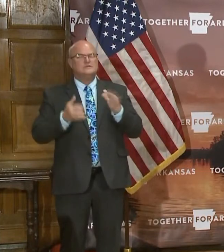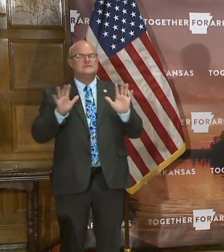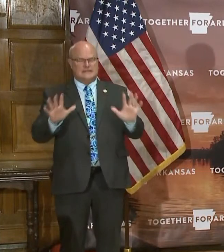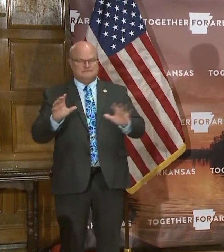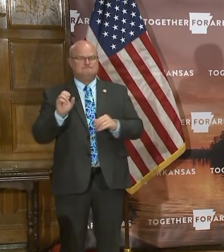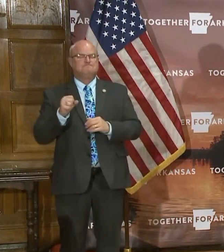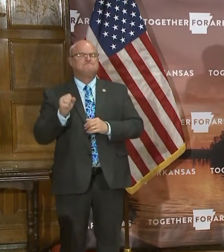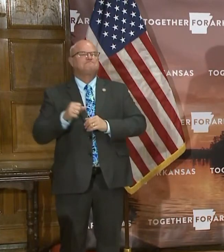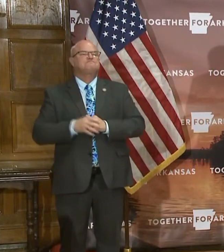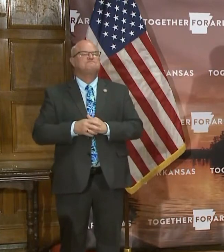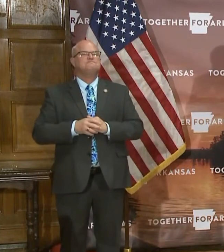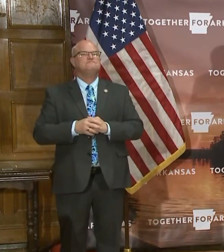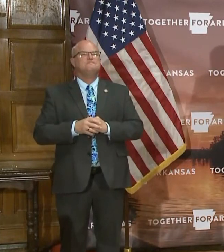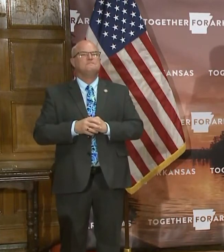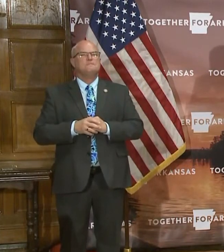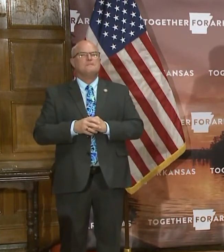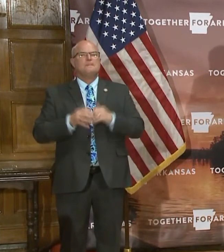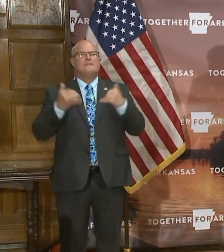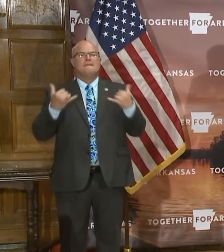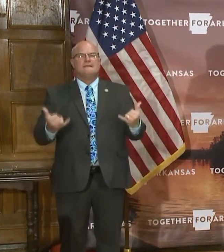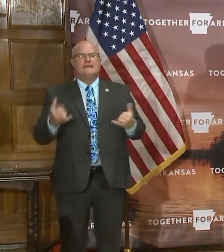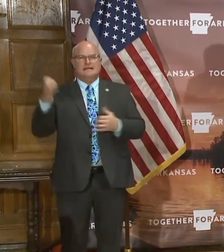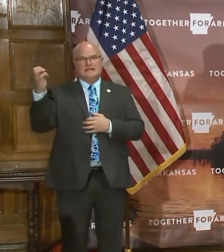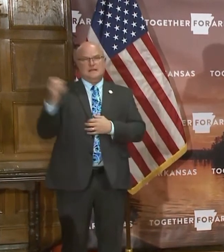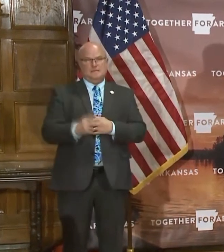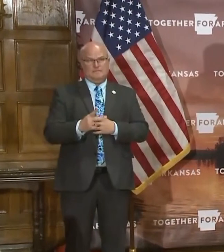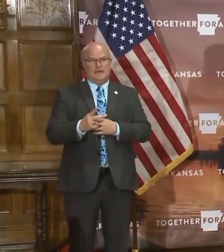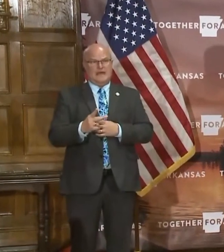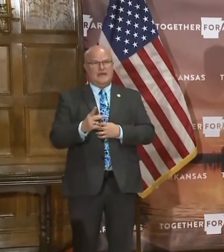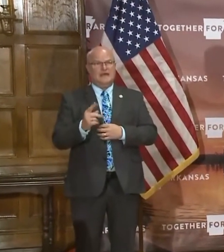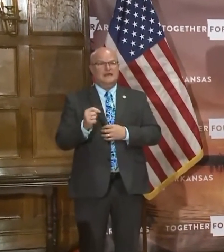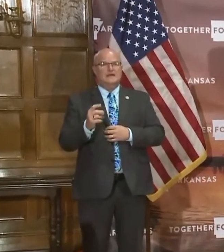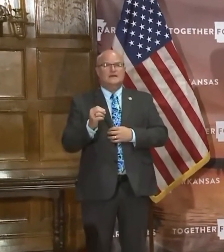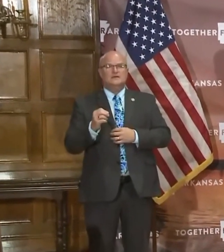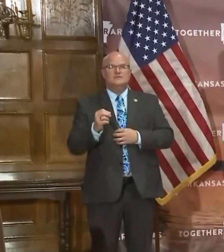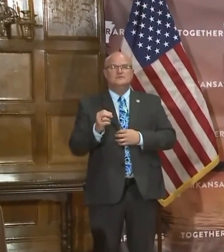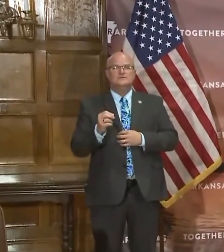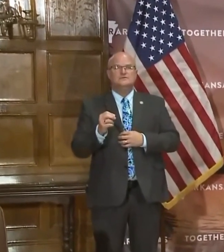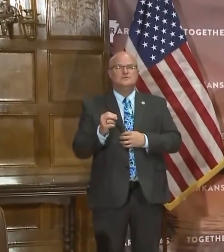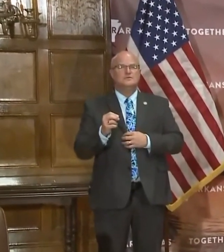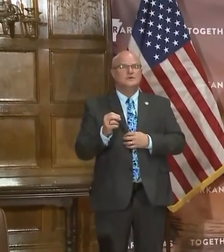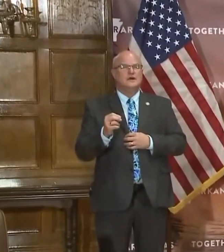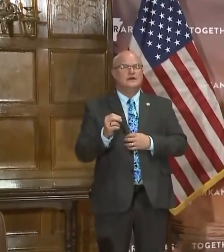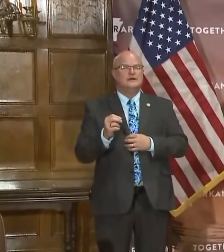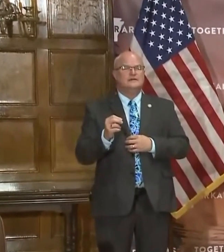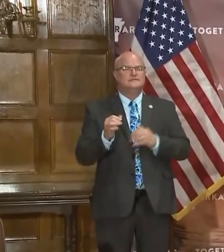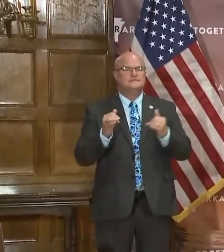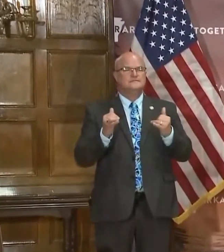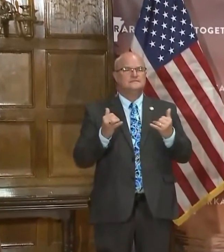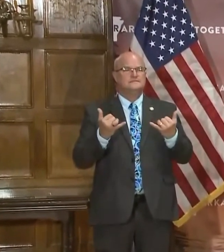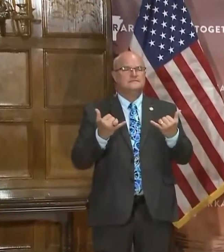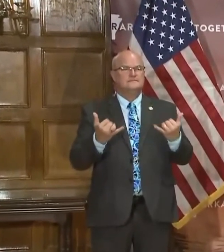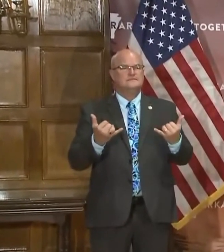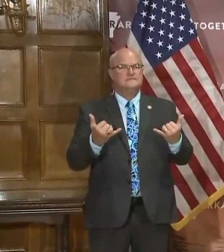there. Let me come back to turn this over